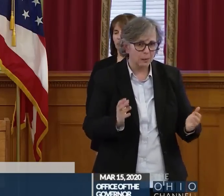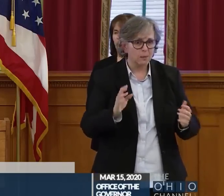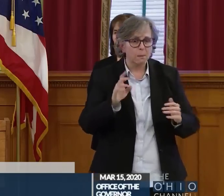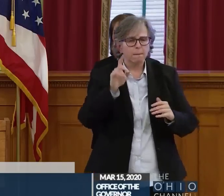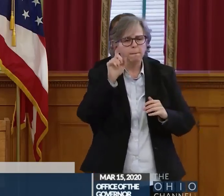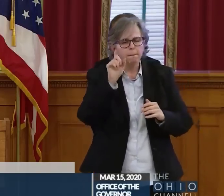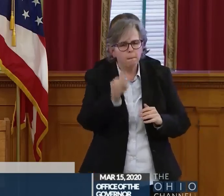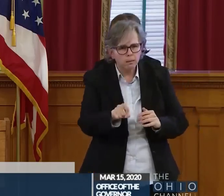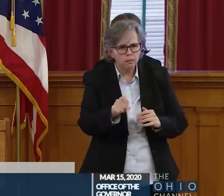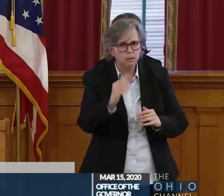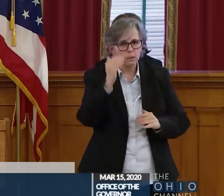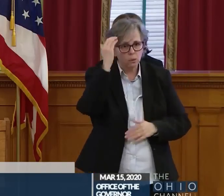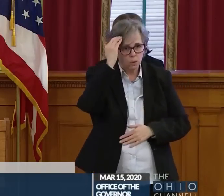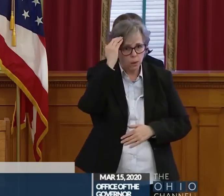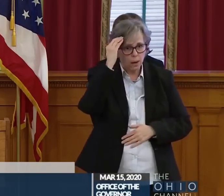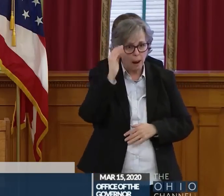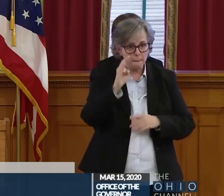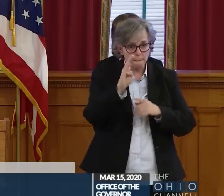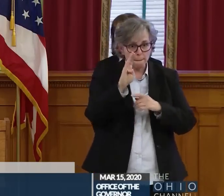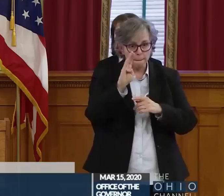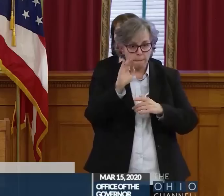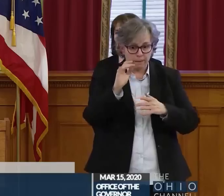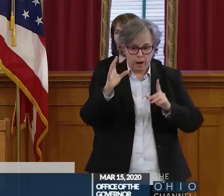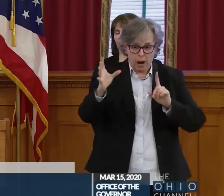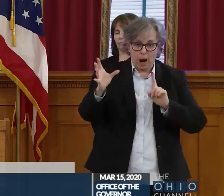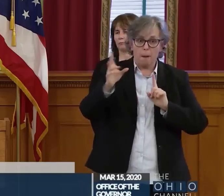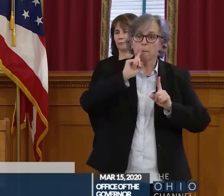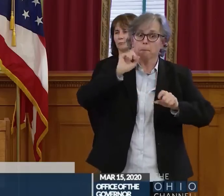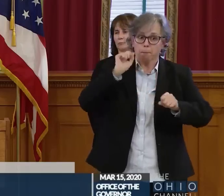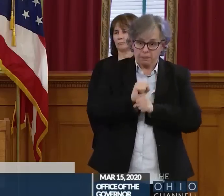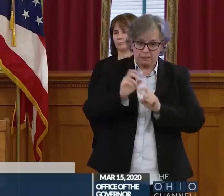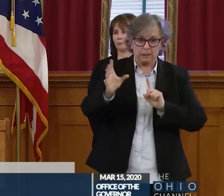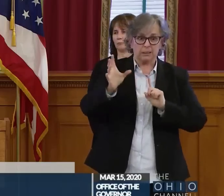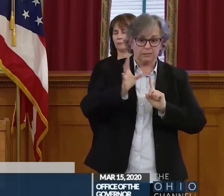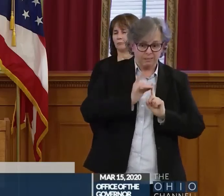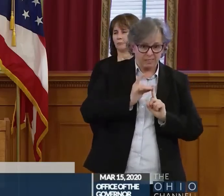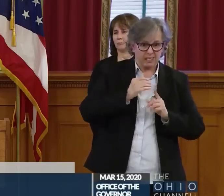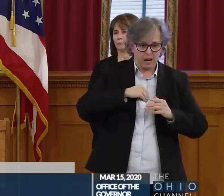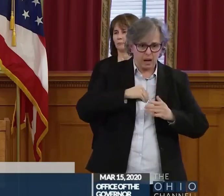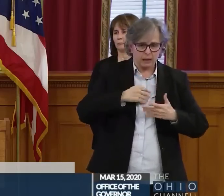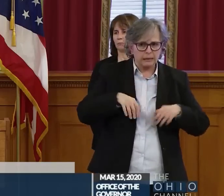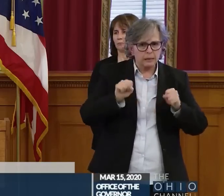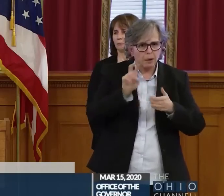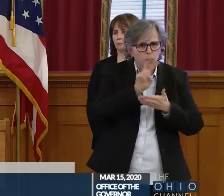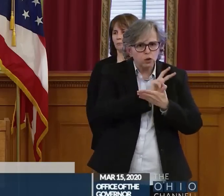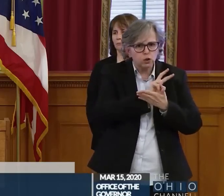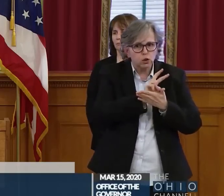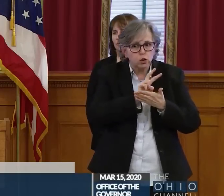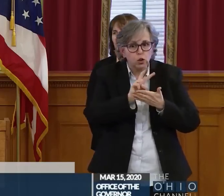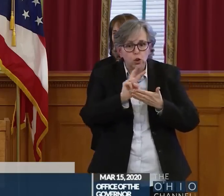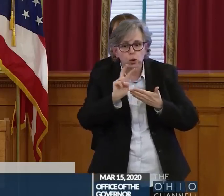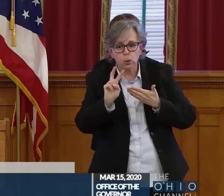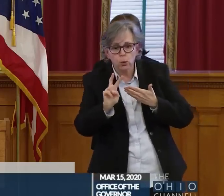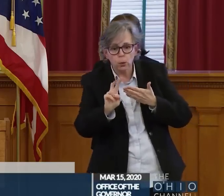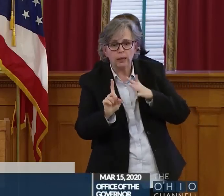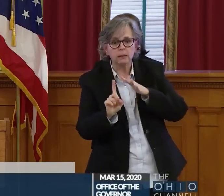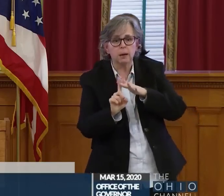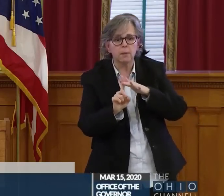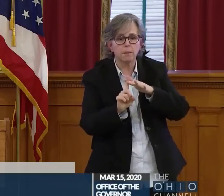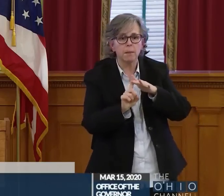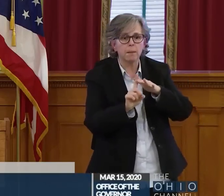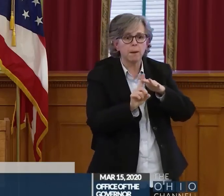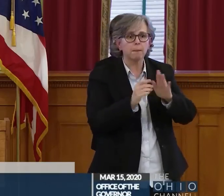do not know it, it will be another 2 weeks, and this is Hopkins research, 2 weeks before